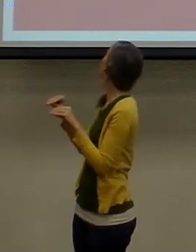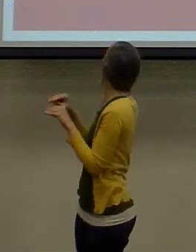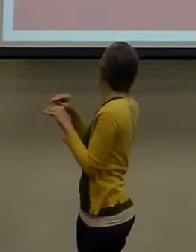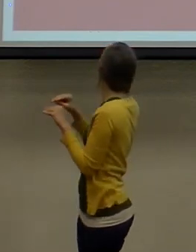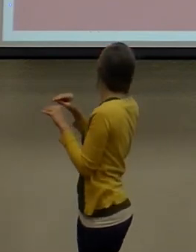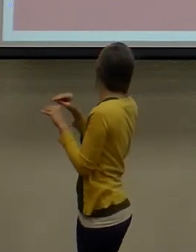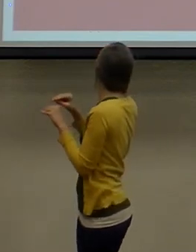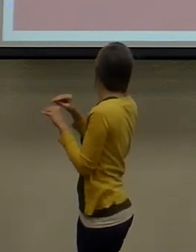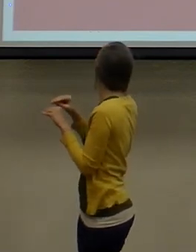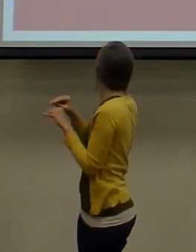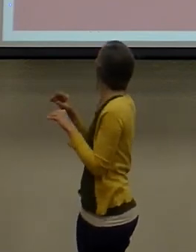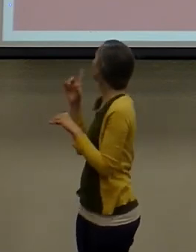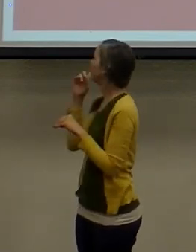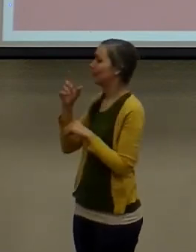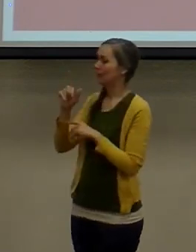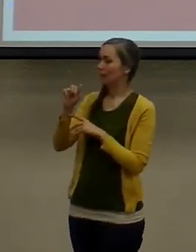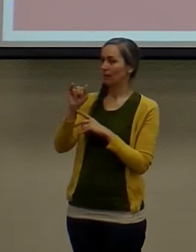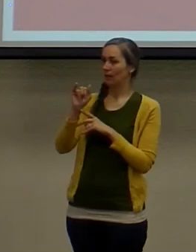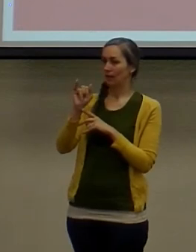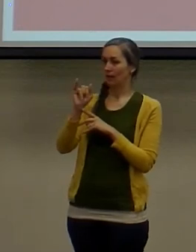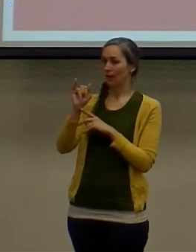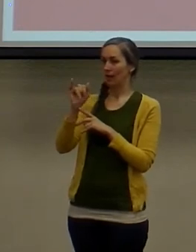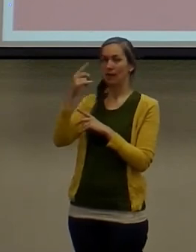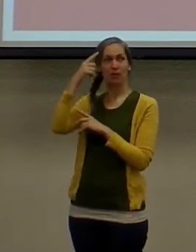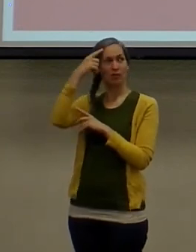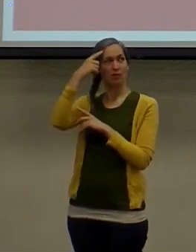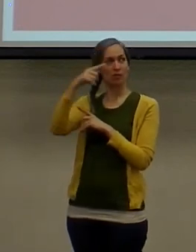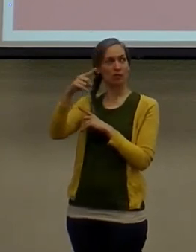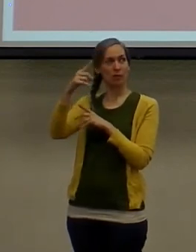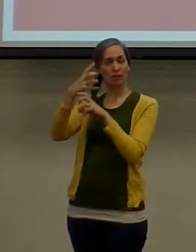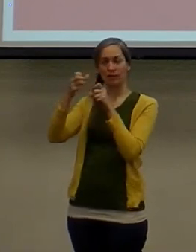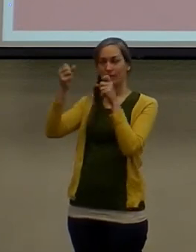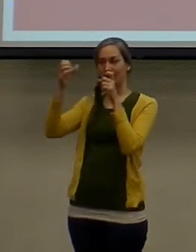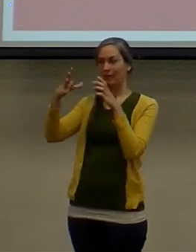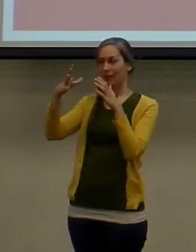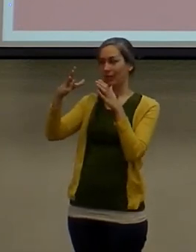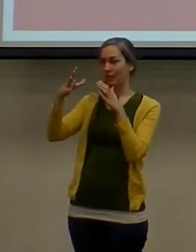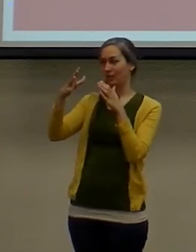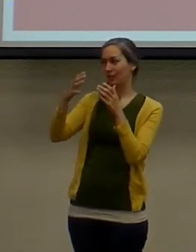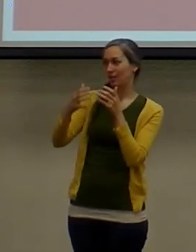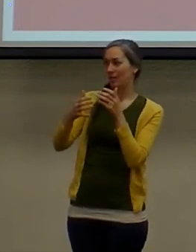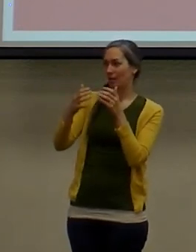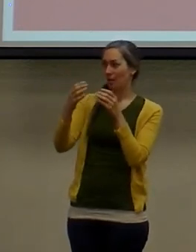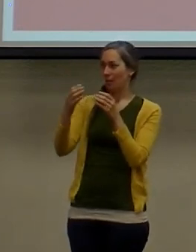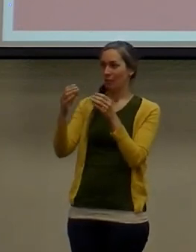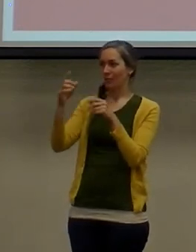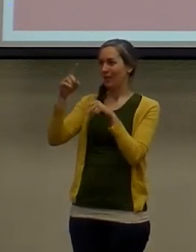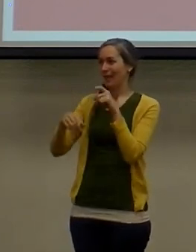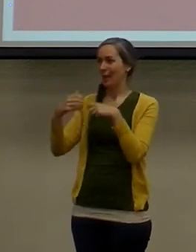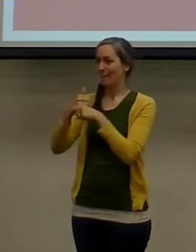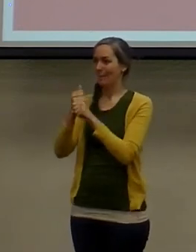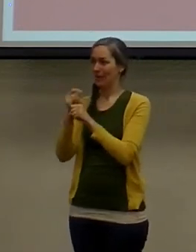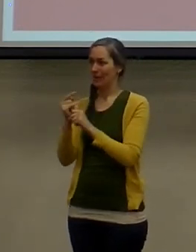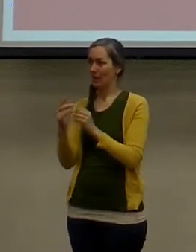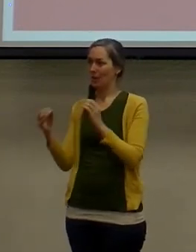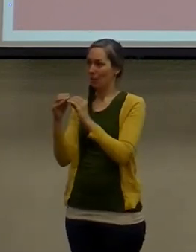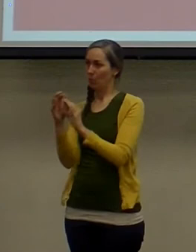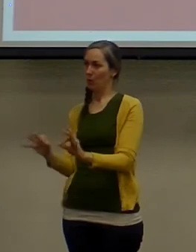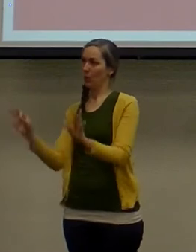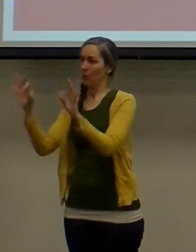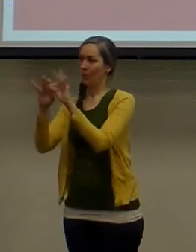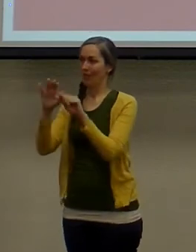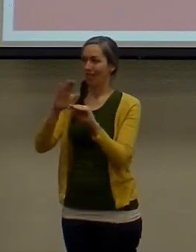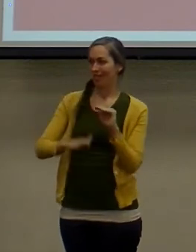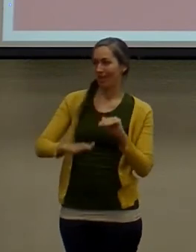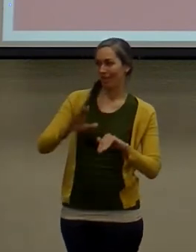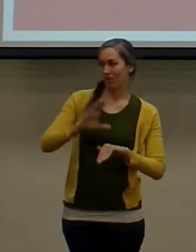And that is the reason we have, you know, Church of Christ on top, tied for the Savior. We're just a group of servants. And I will